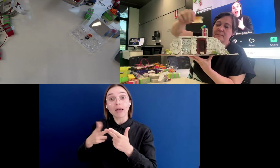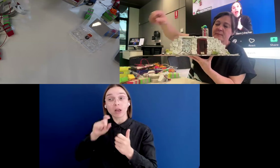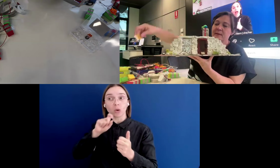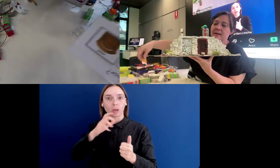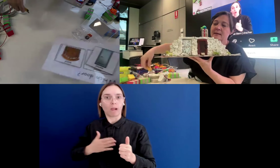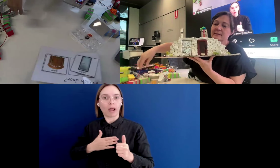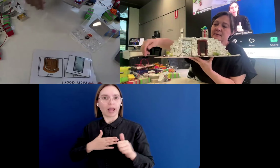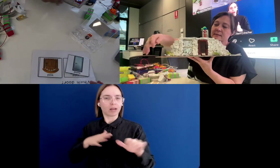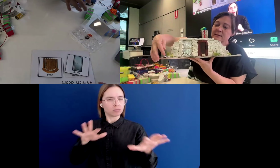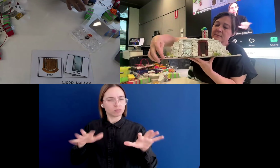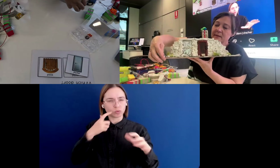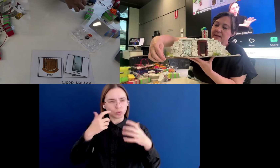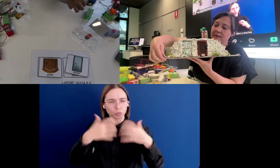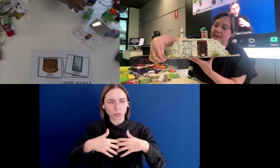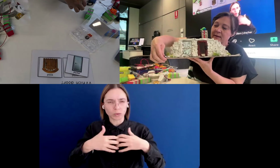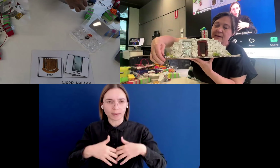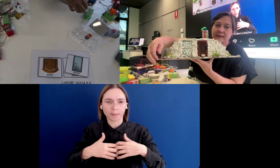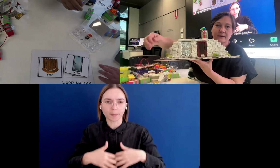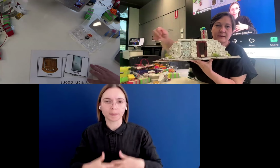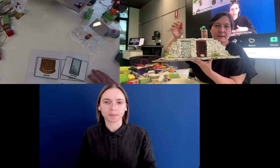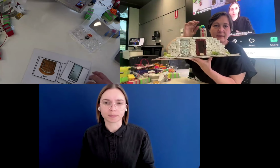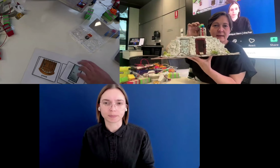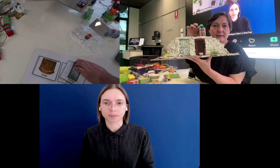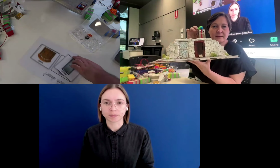that one. Me going.